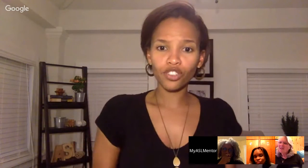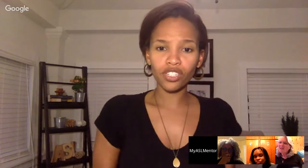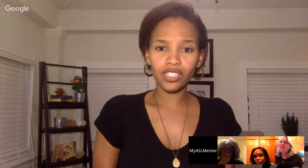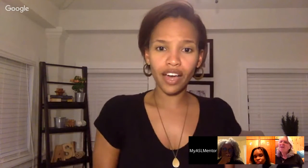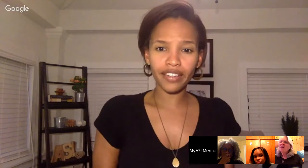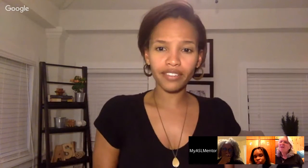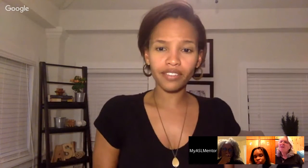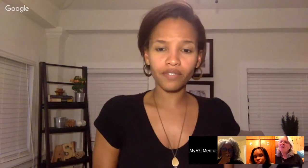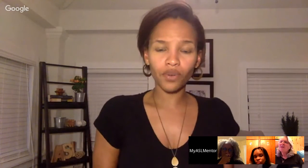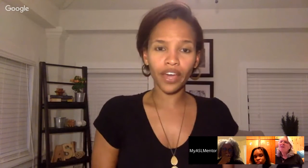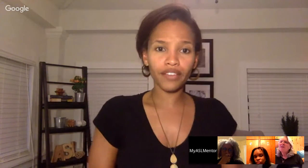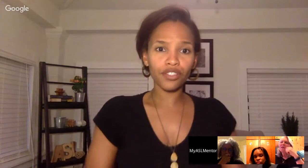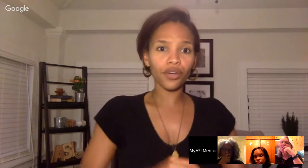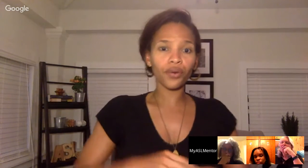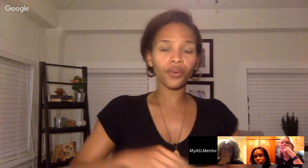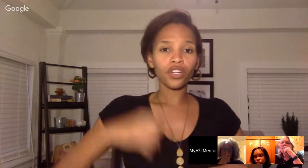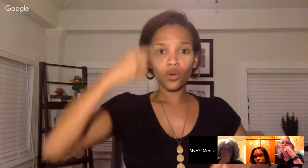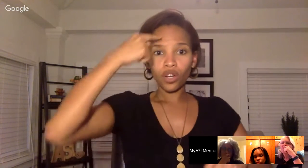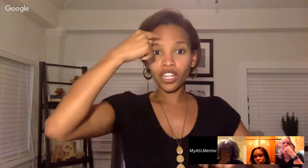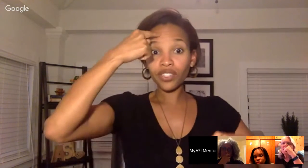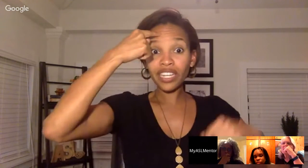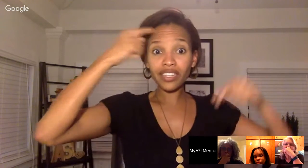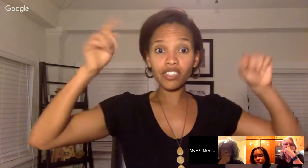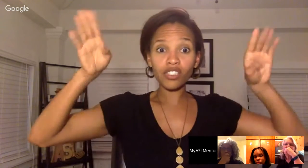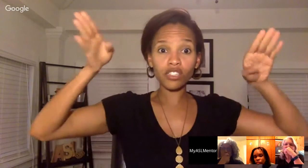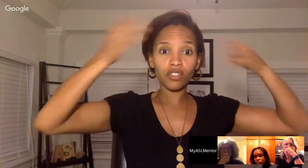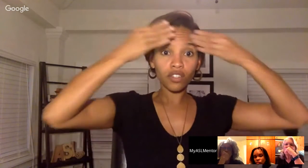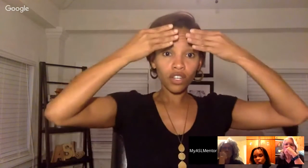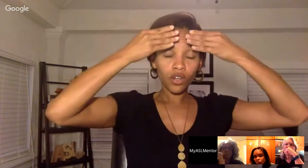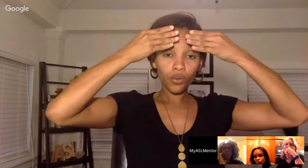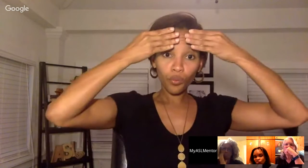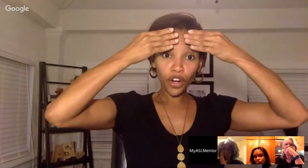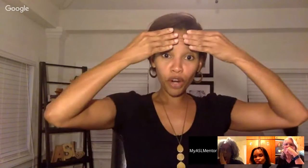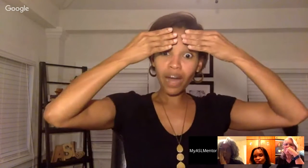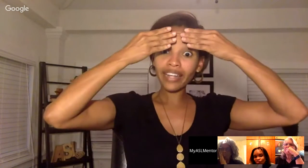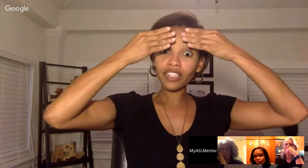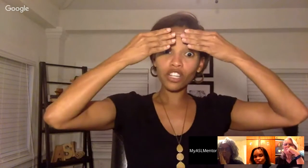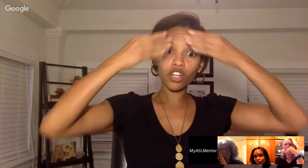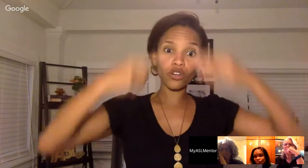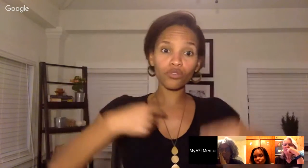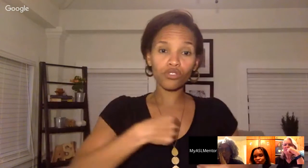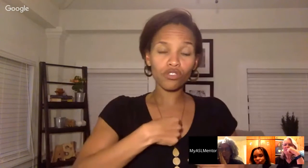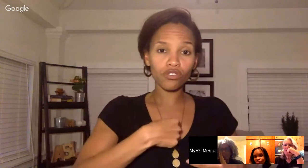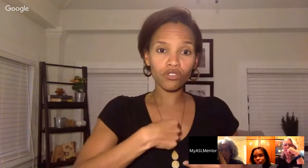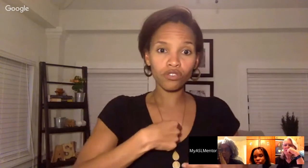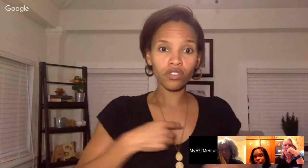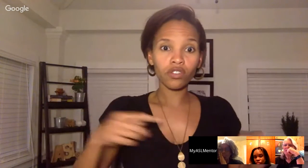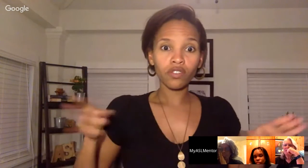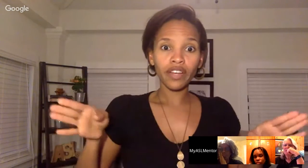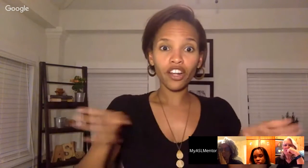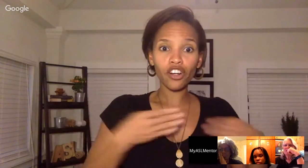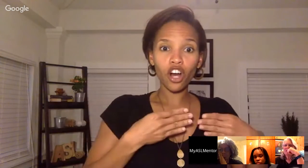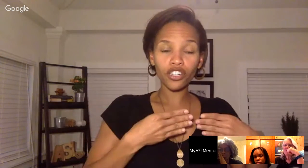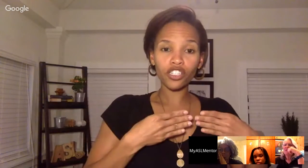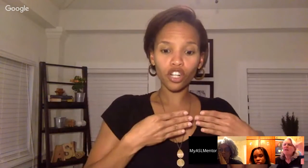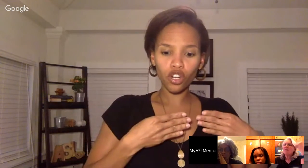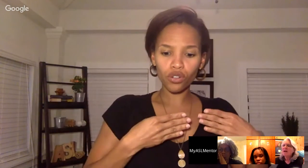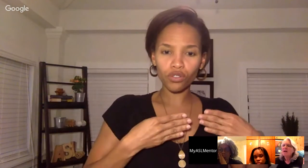So she signs. Okay, so clearly this is when our mind is closed and our heart is